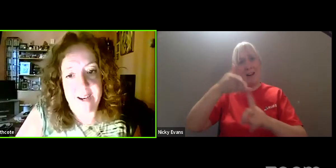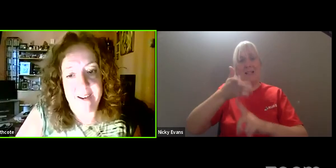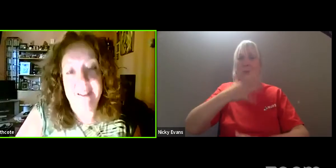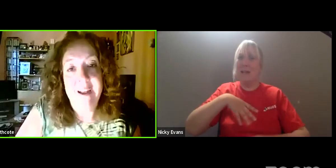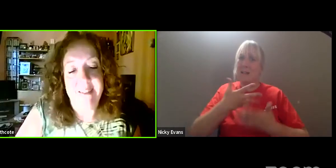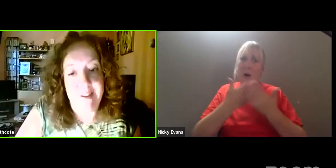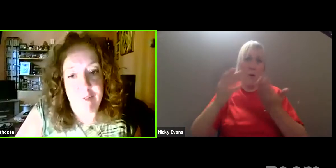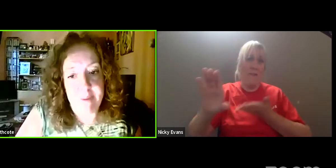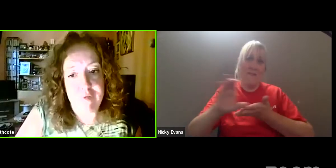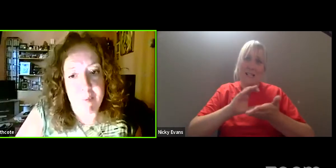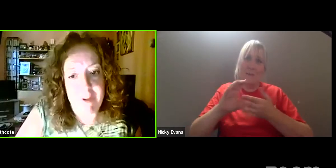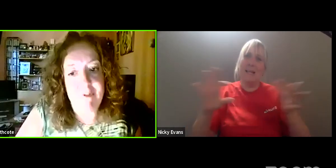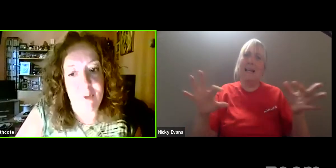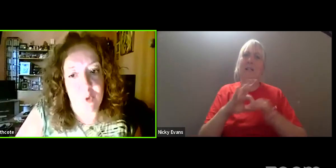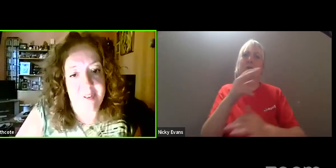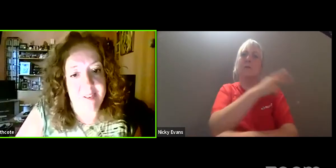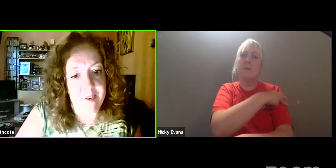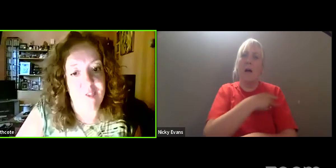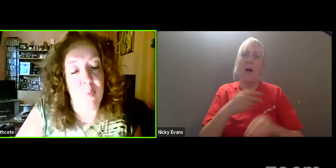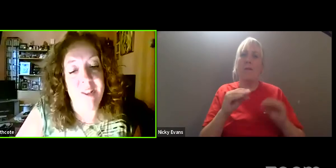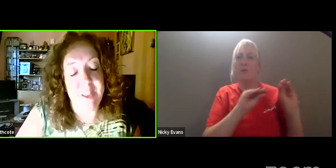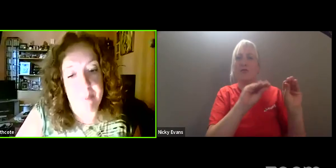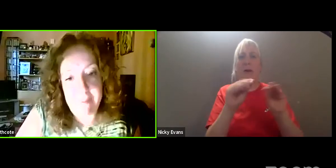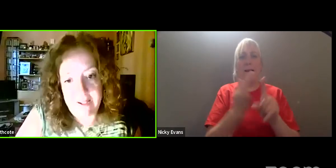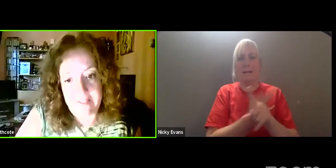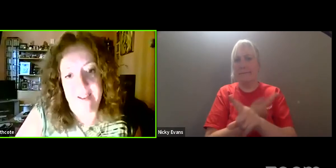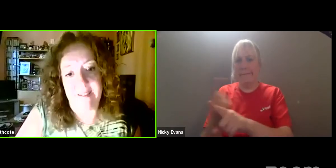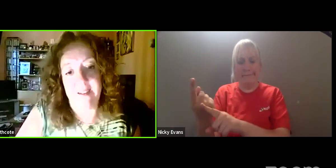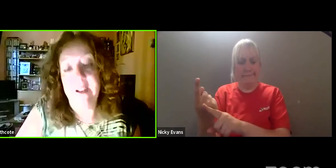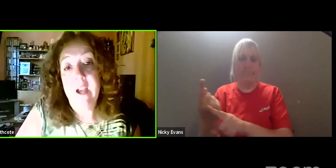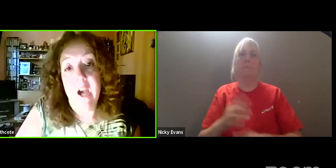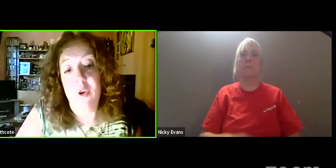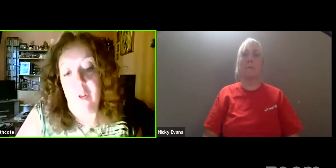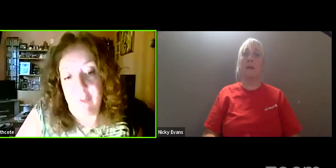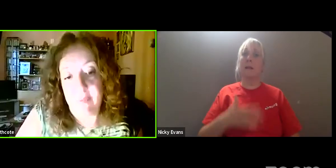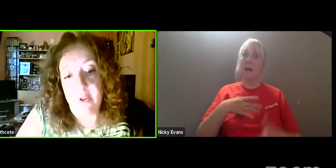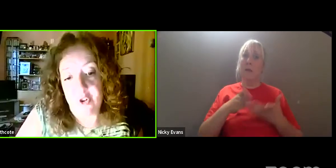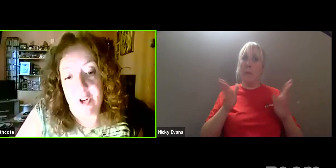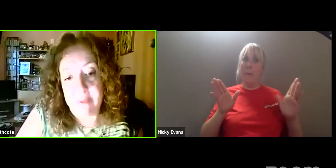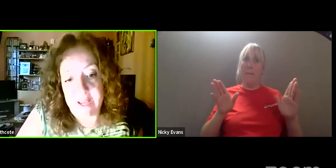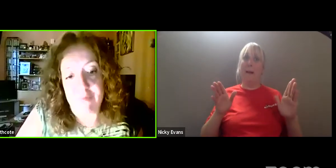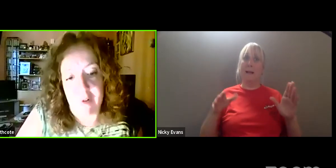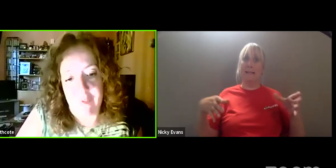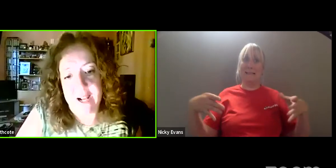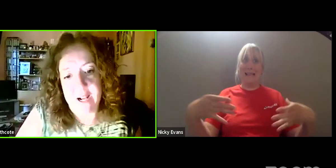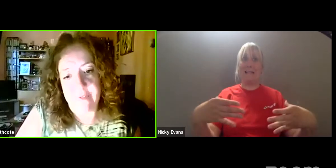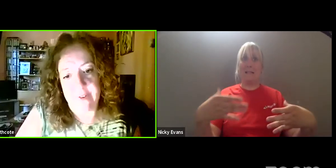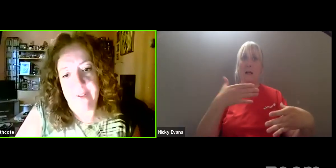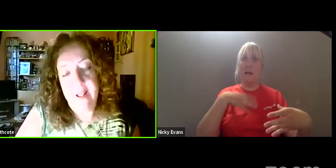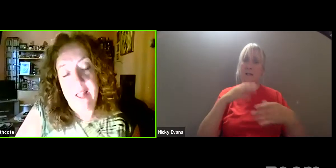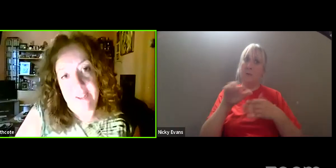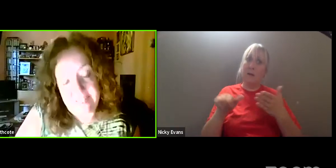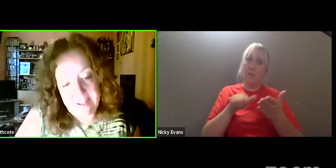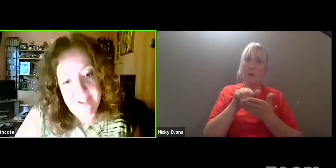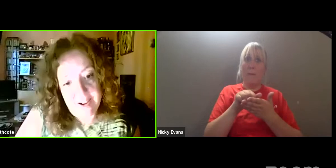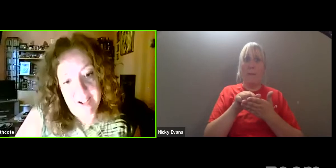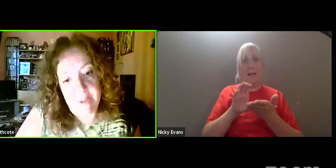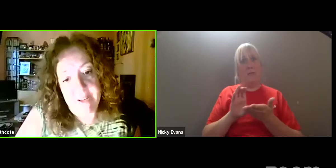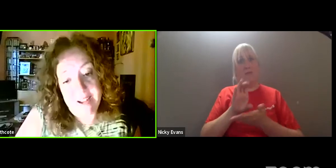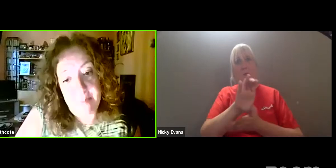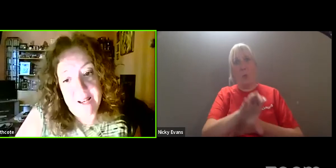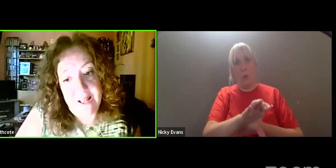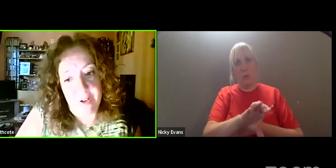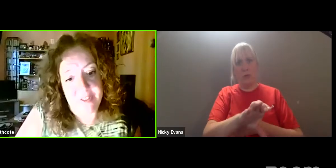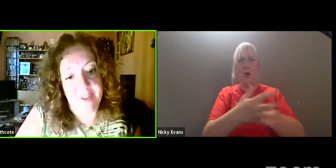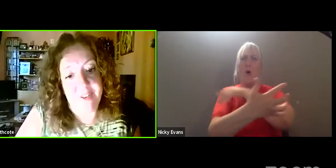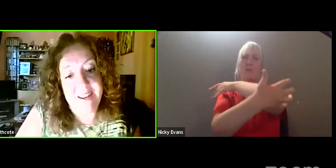and training, delivering a properly resourced service from within the public sector and not from those trying to make a profit out of it. The austerity argument